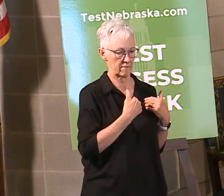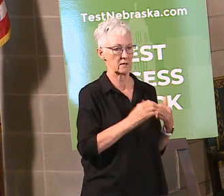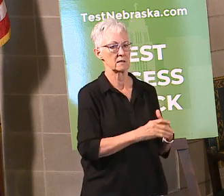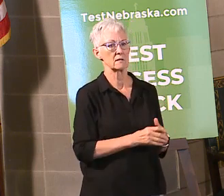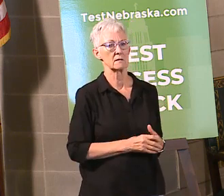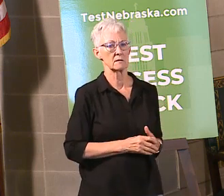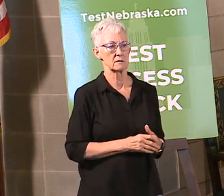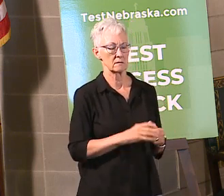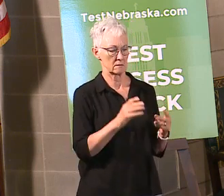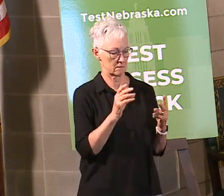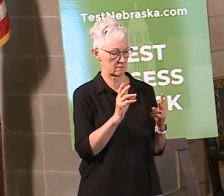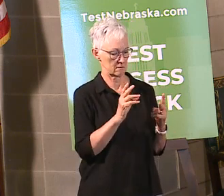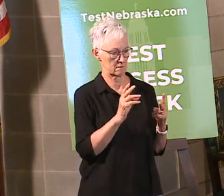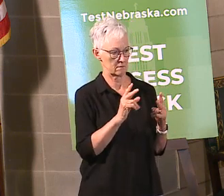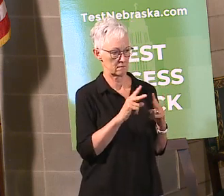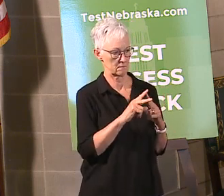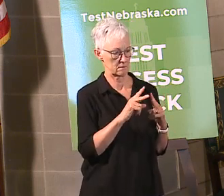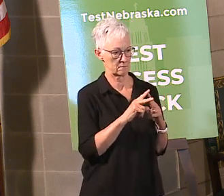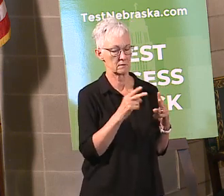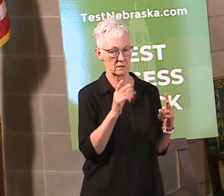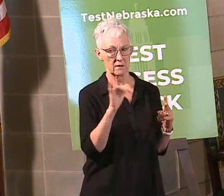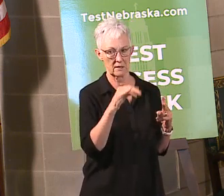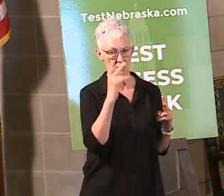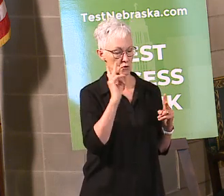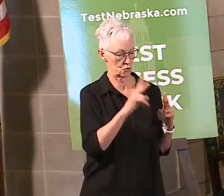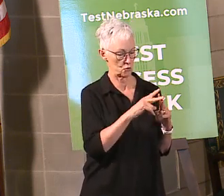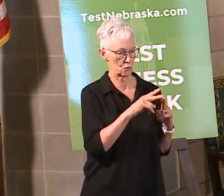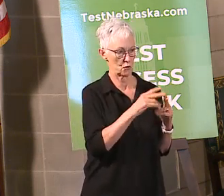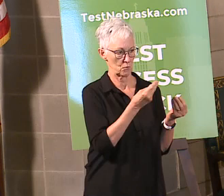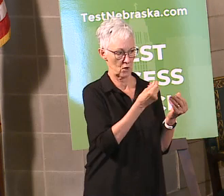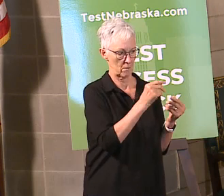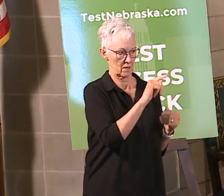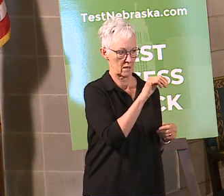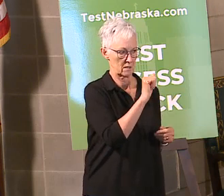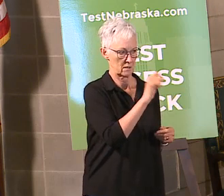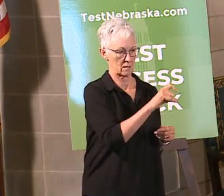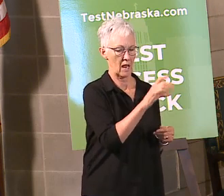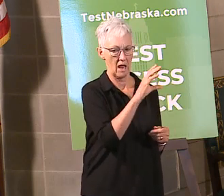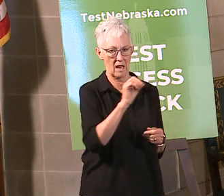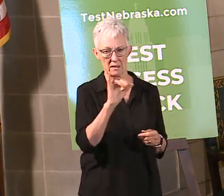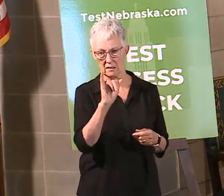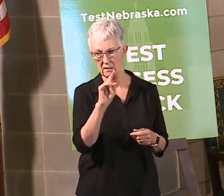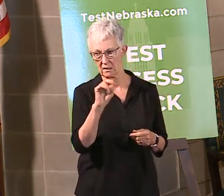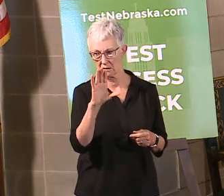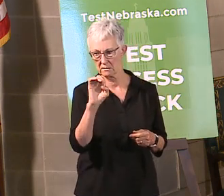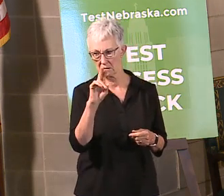of those, or either one of those for that matter. So I think they should focus on property tax relief and getting the incentive bill passed.